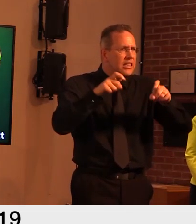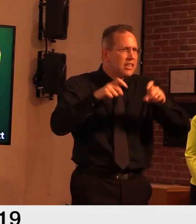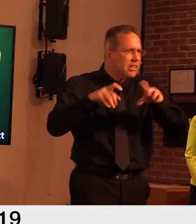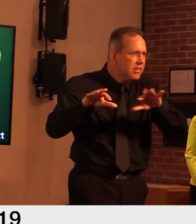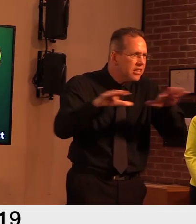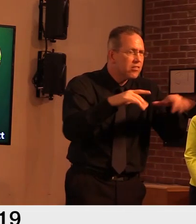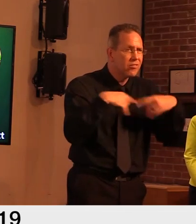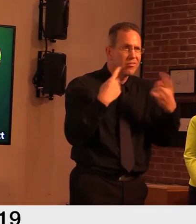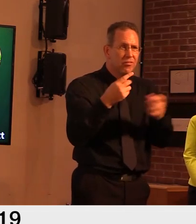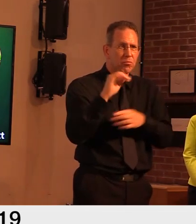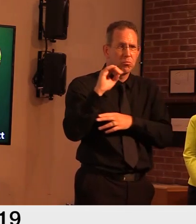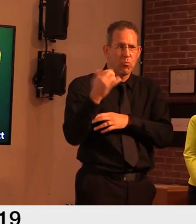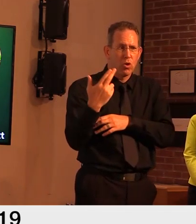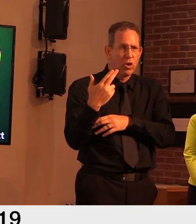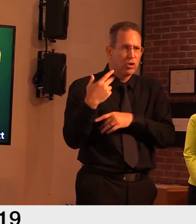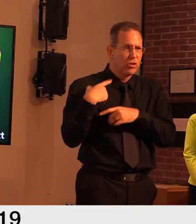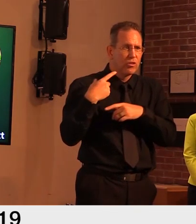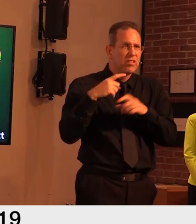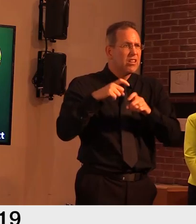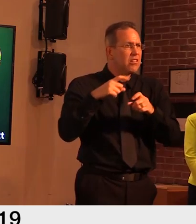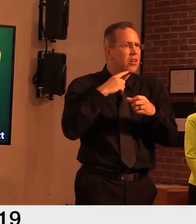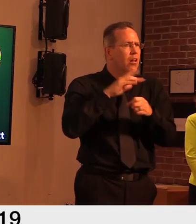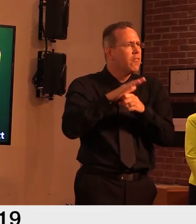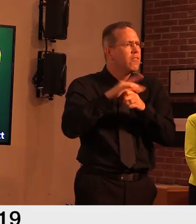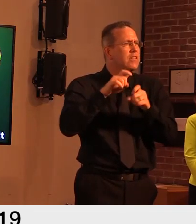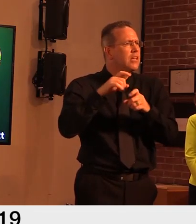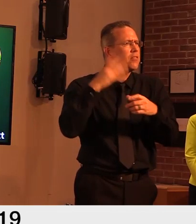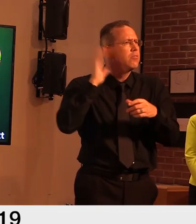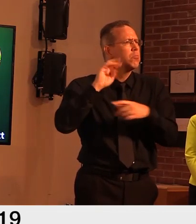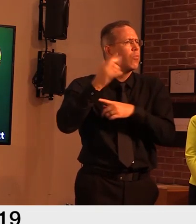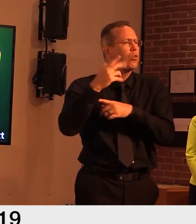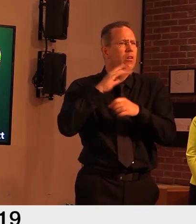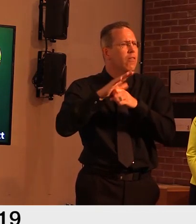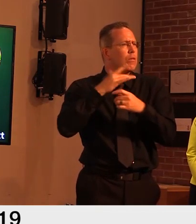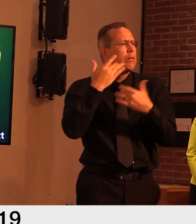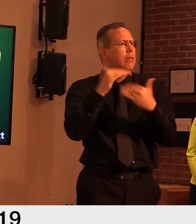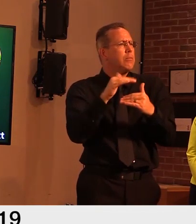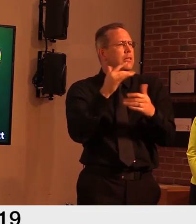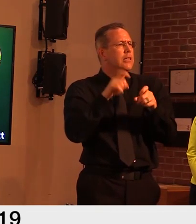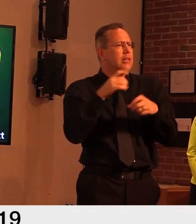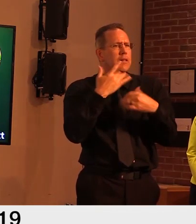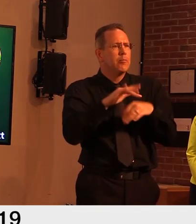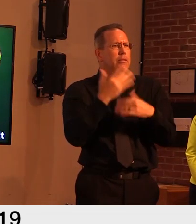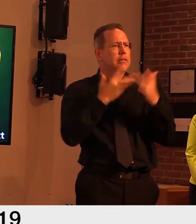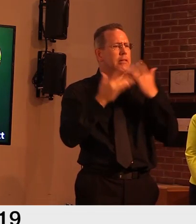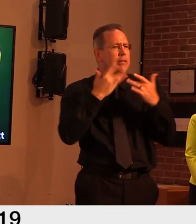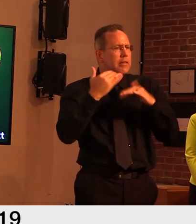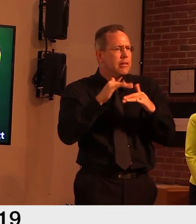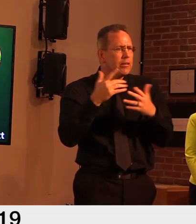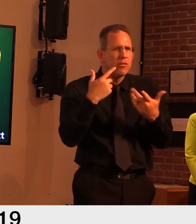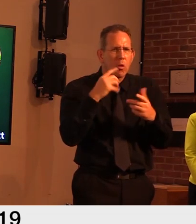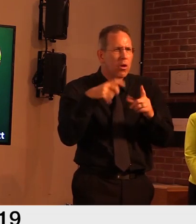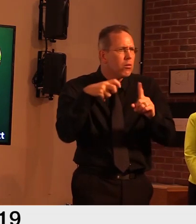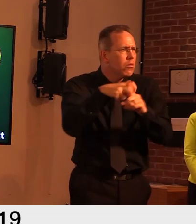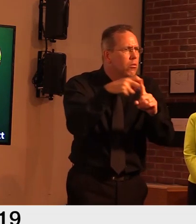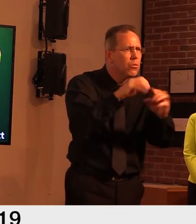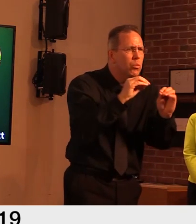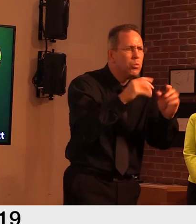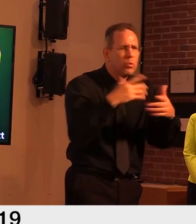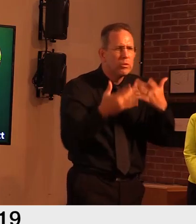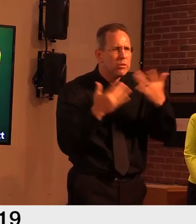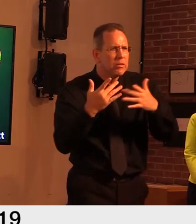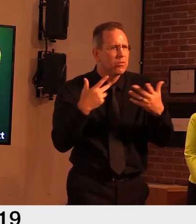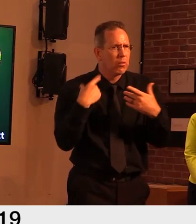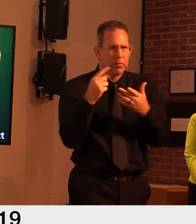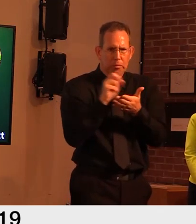they might have become a positive case. We have a lot of access to testing. We had no access to testing in